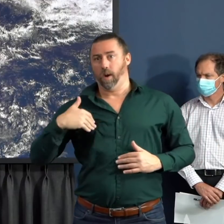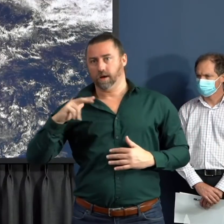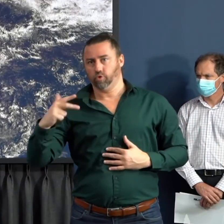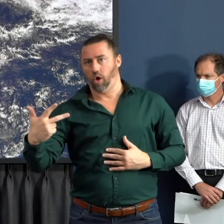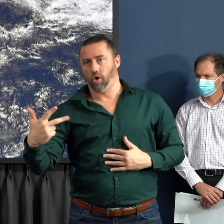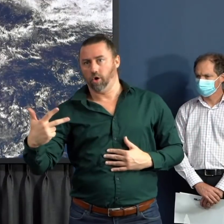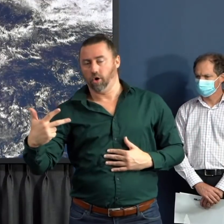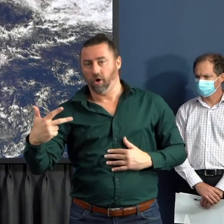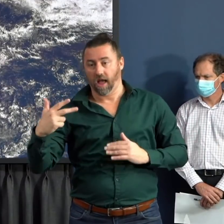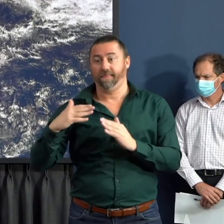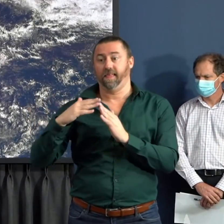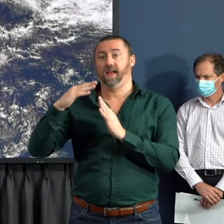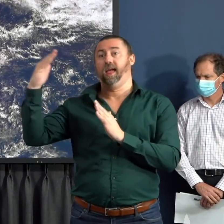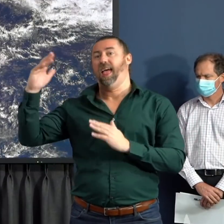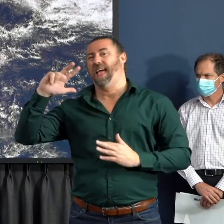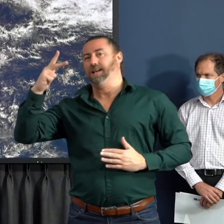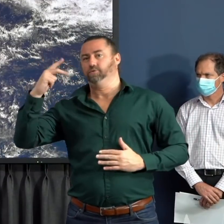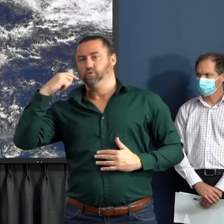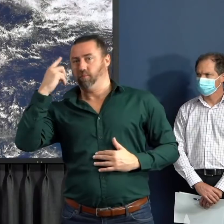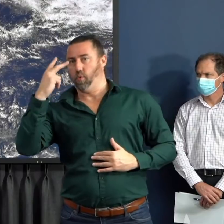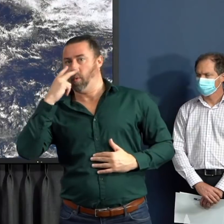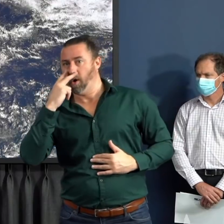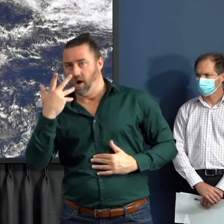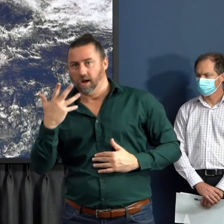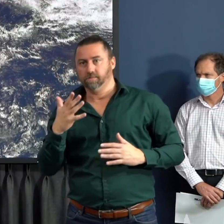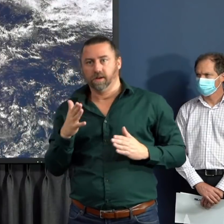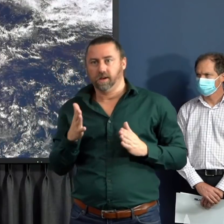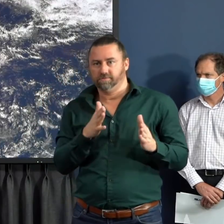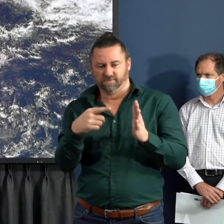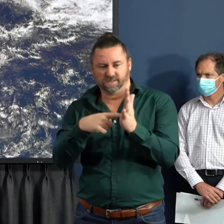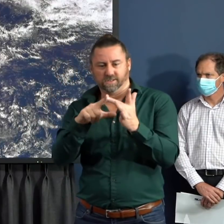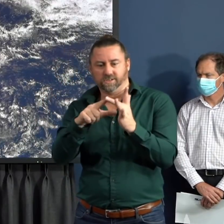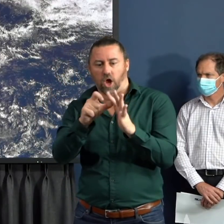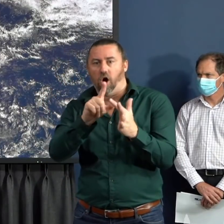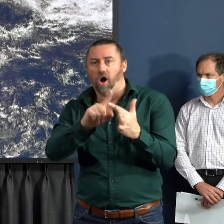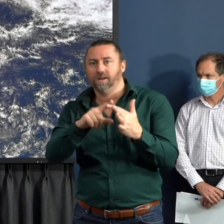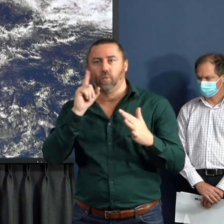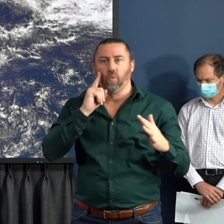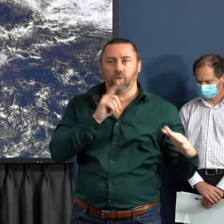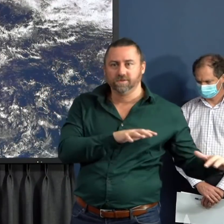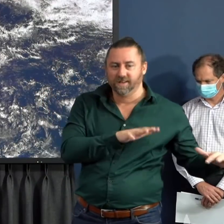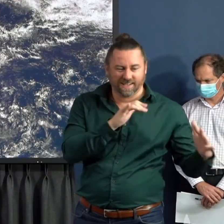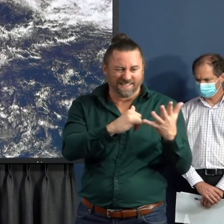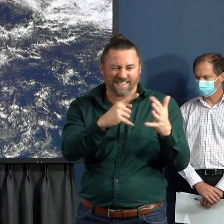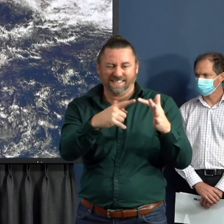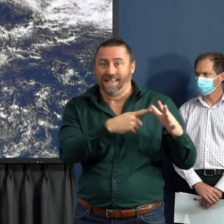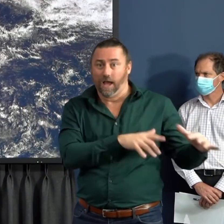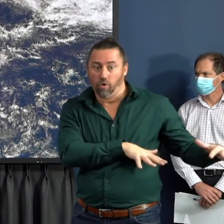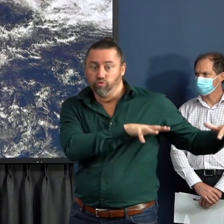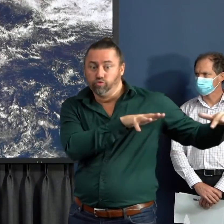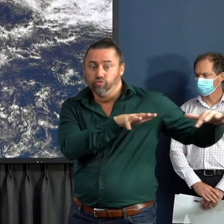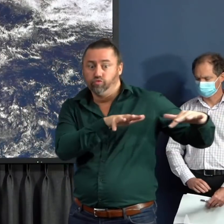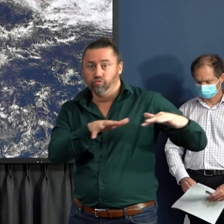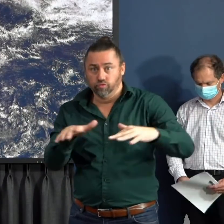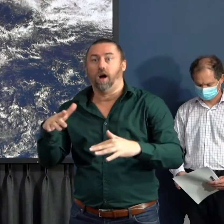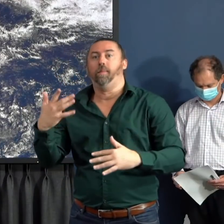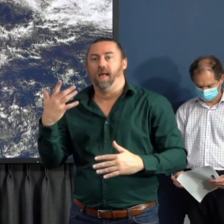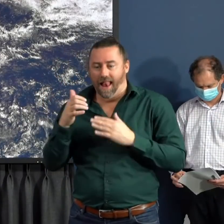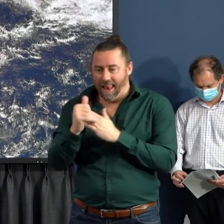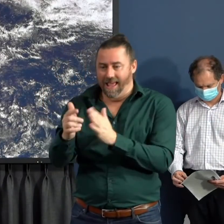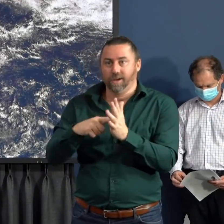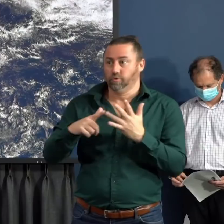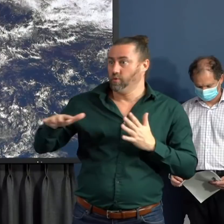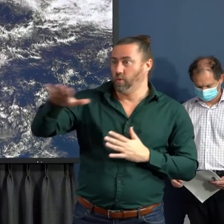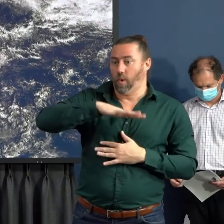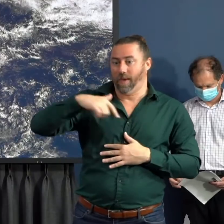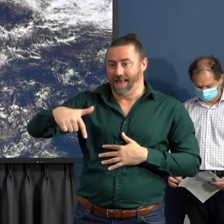then 8 p.m. tomorrow night. So these are the critical times. These are when we expect to see the water levels highest, and they are